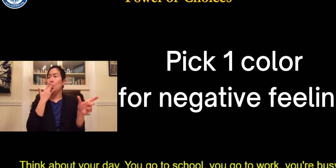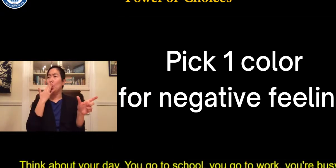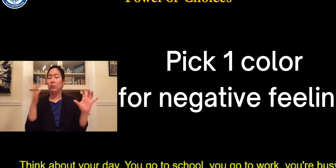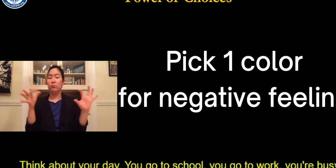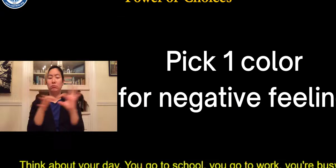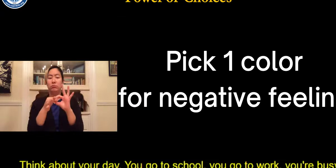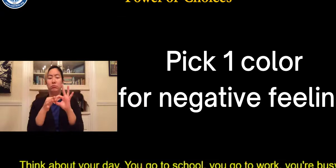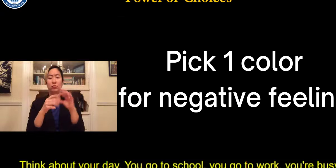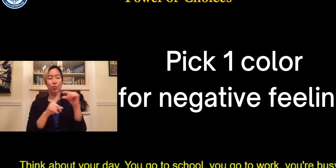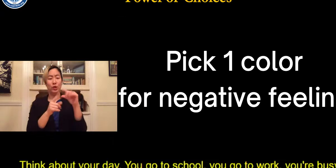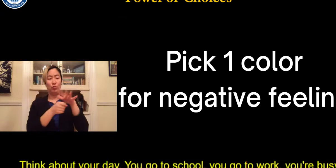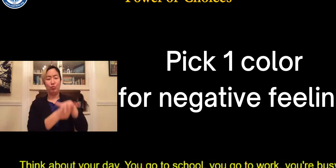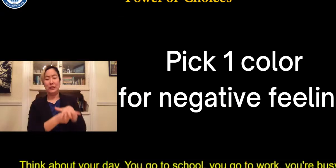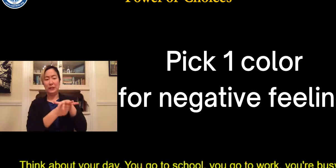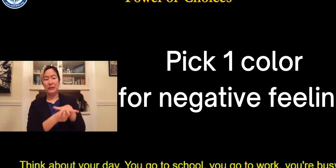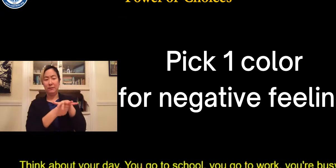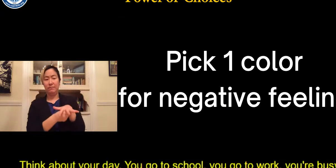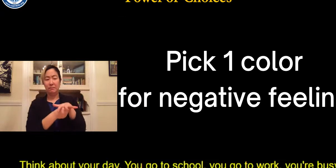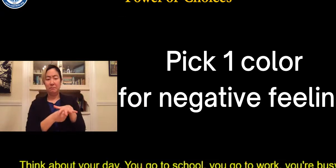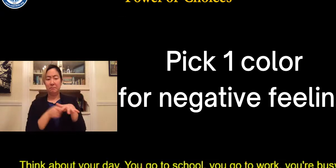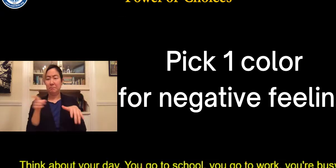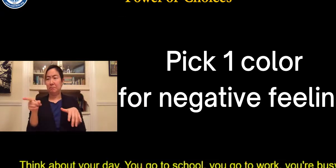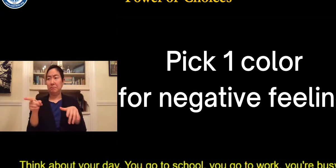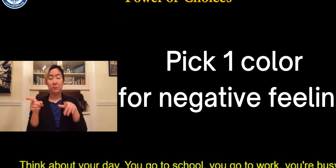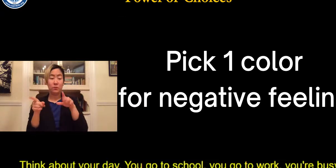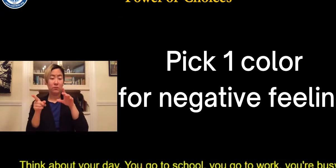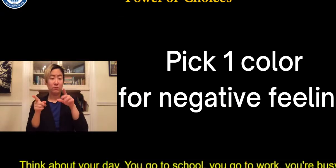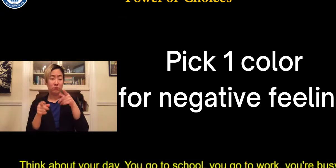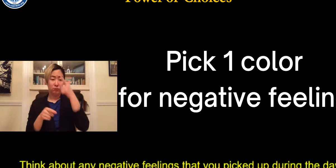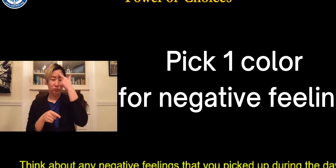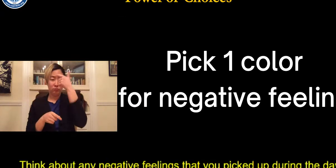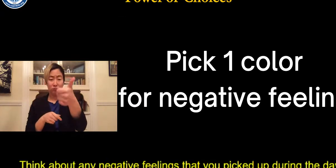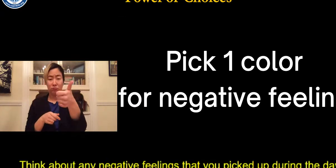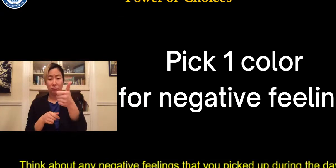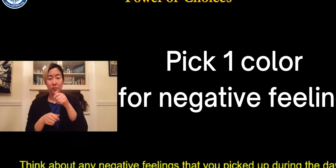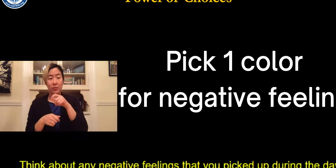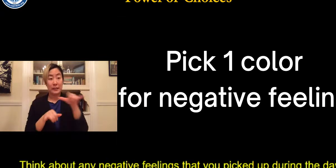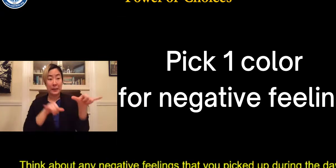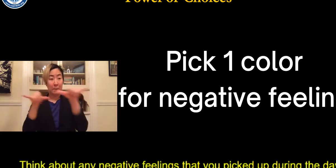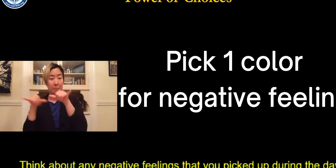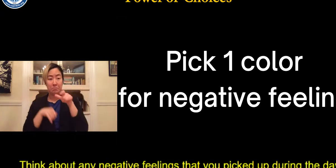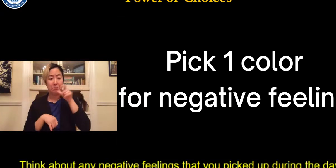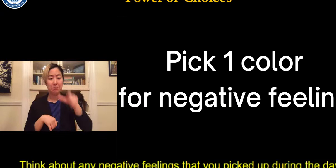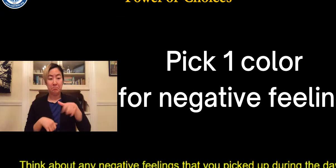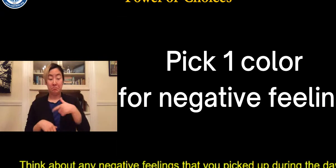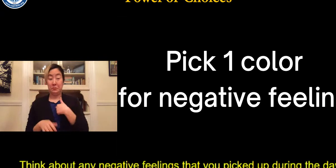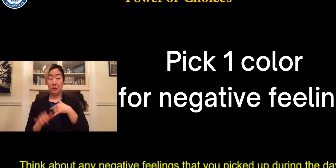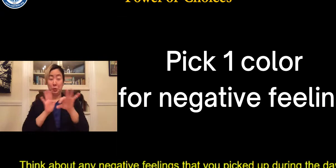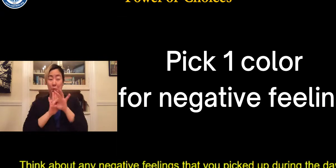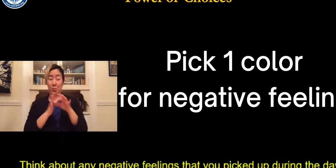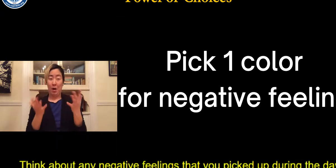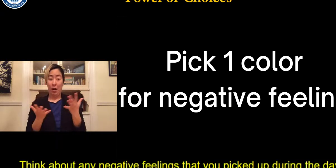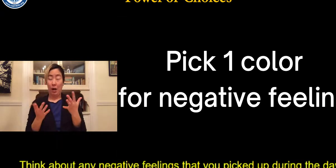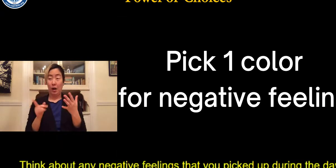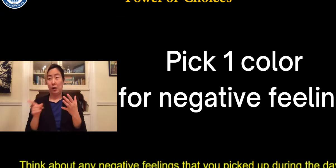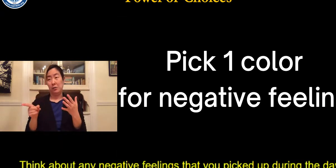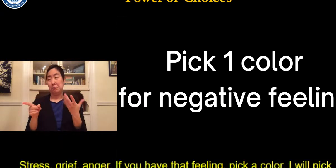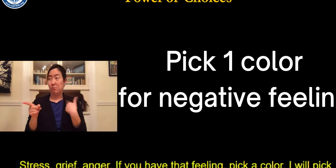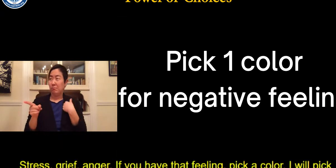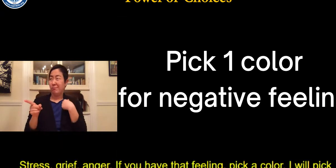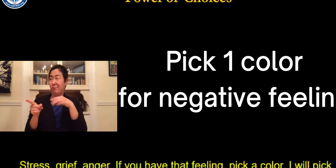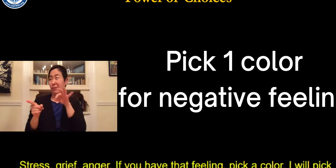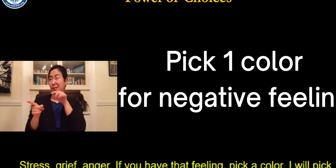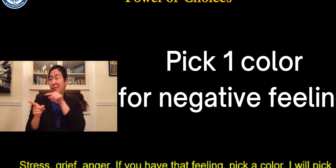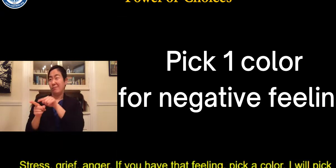color. I am going to pick stress because I felt stressed today. And I am going to pick a color, think of in my mind, and associate that